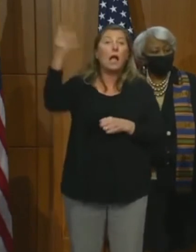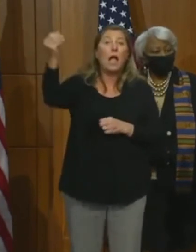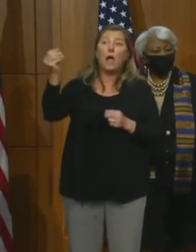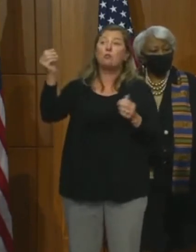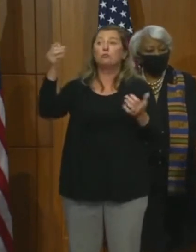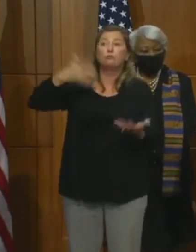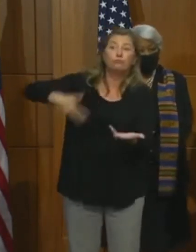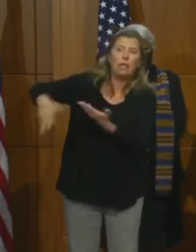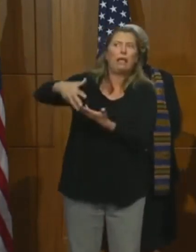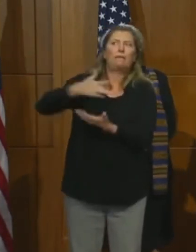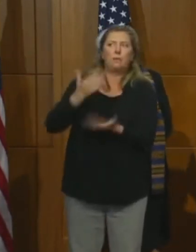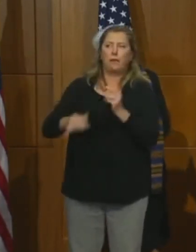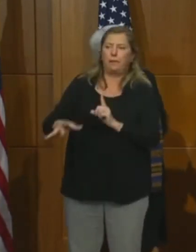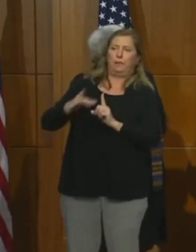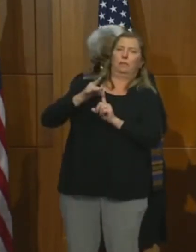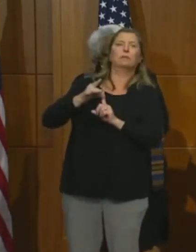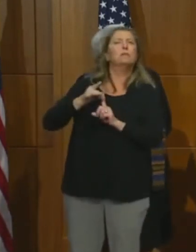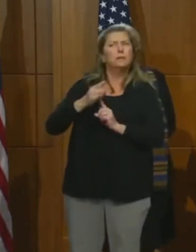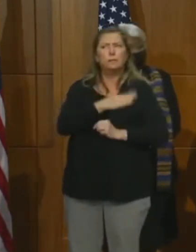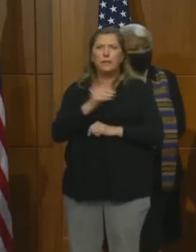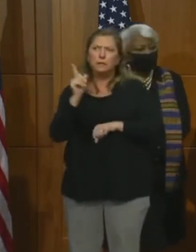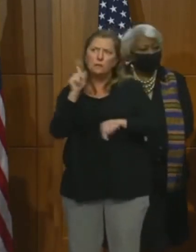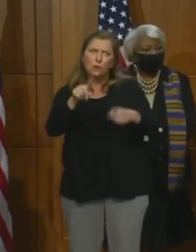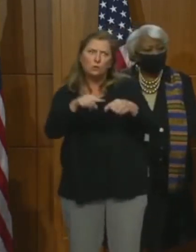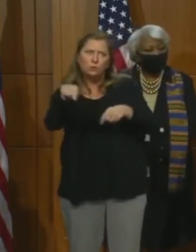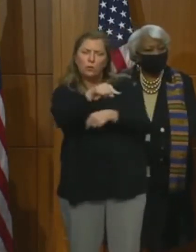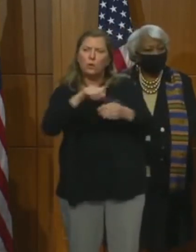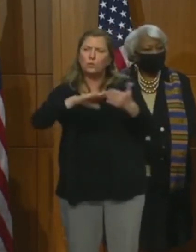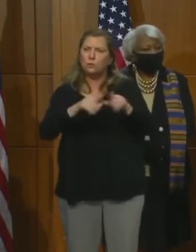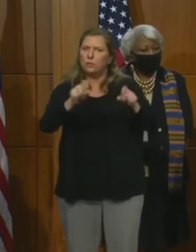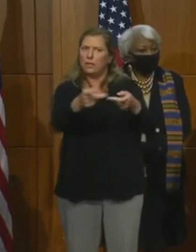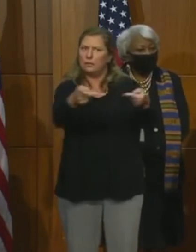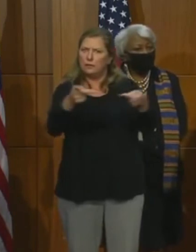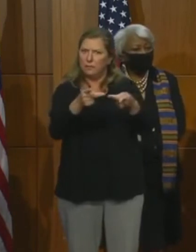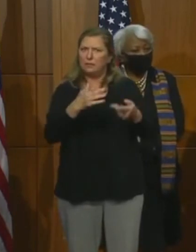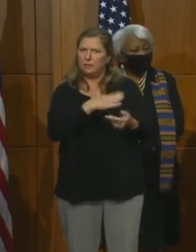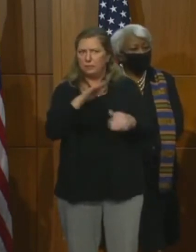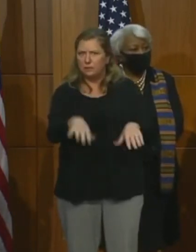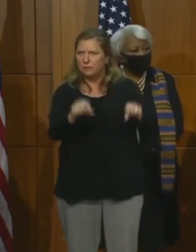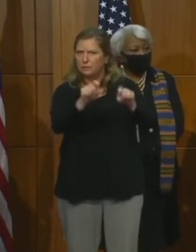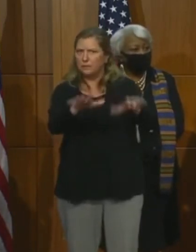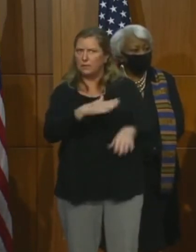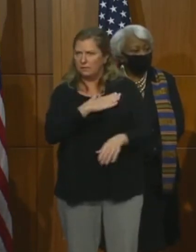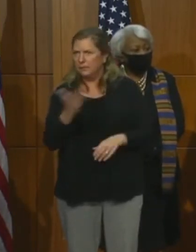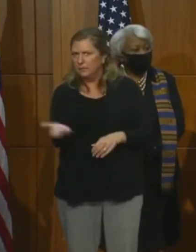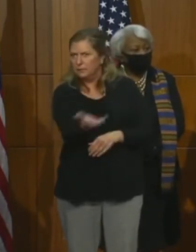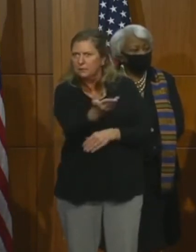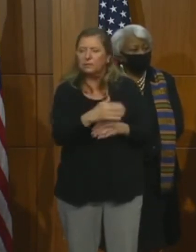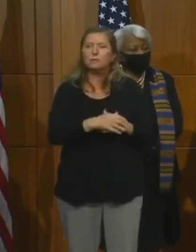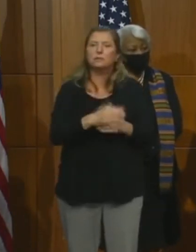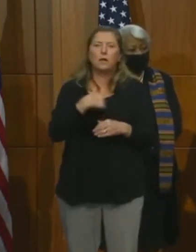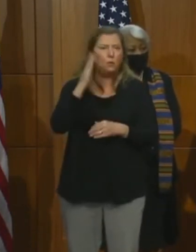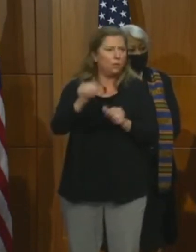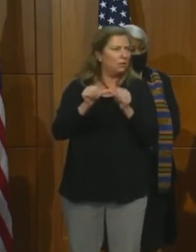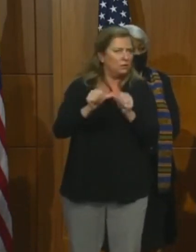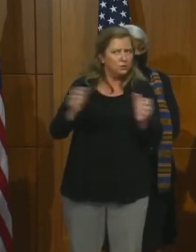to COVID-19, please stop by one of our community testing sites and be tested. So I will continue